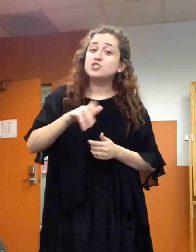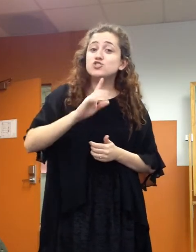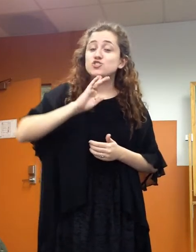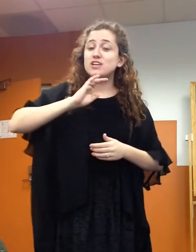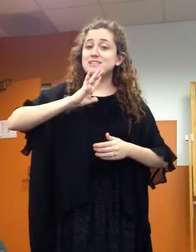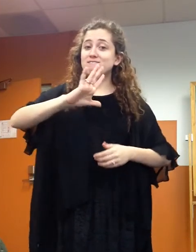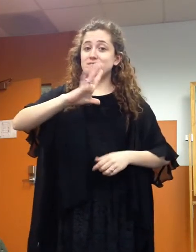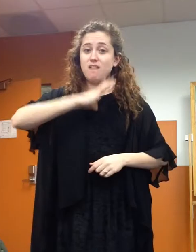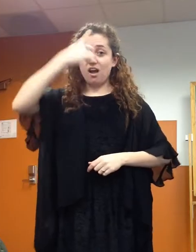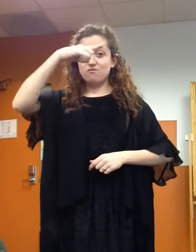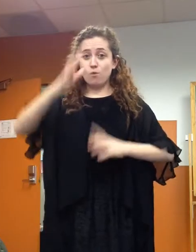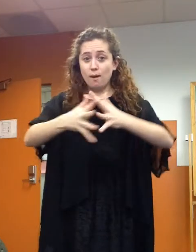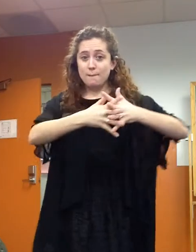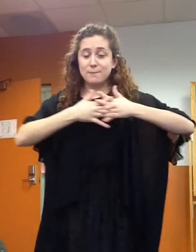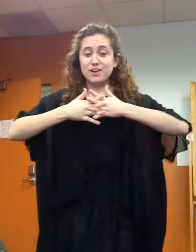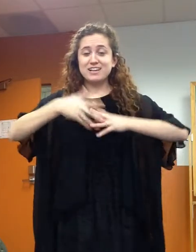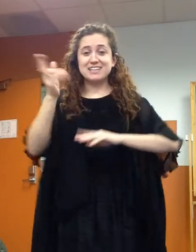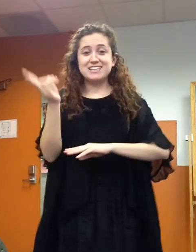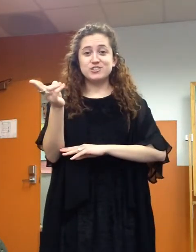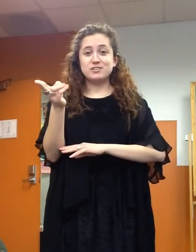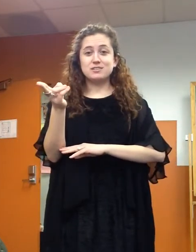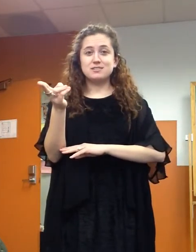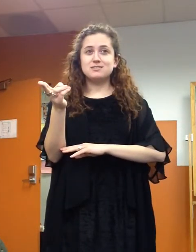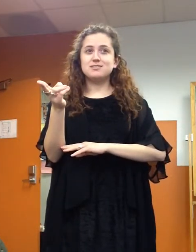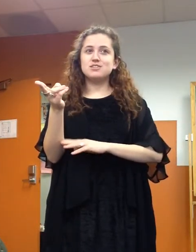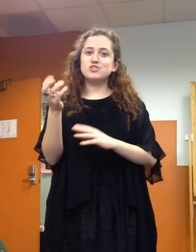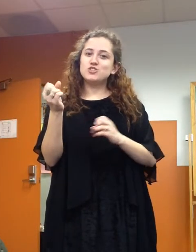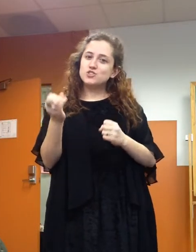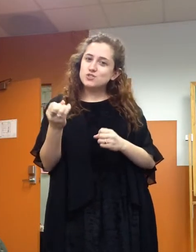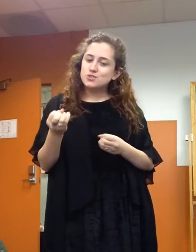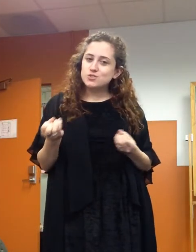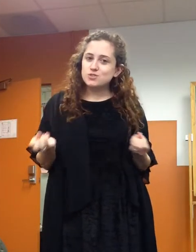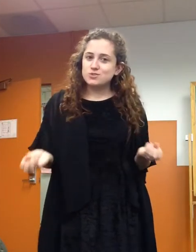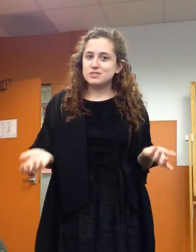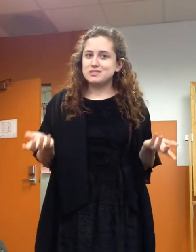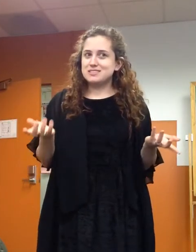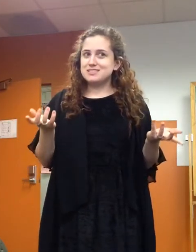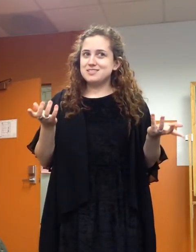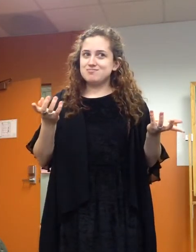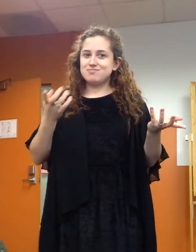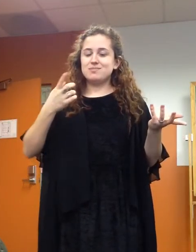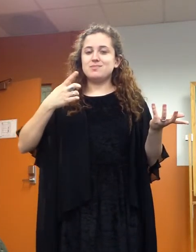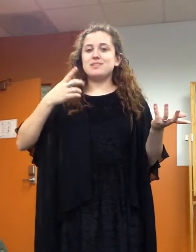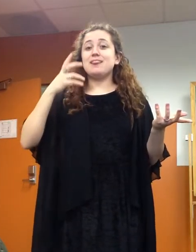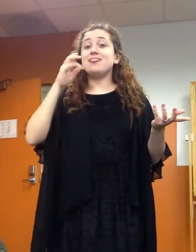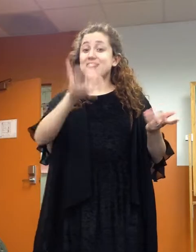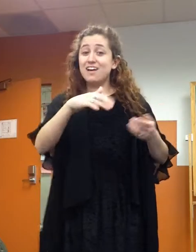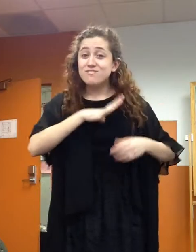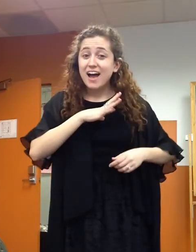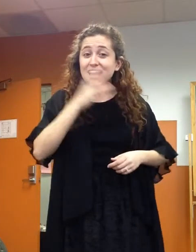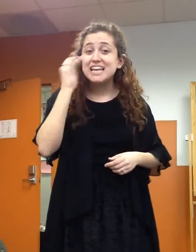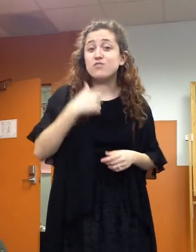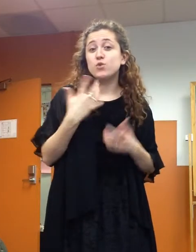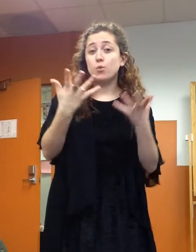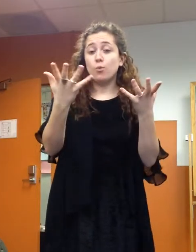as the only Americans you were interested in teaching were white Americans of European background. So now you had a problem,